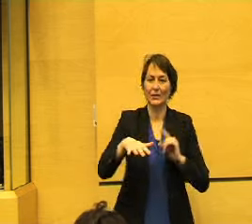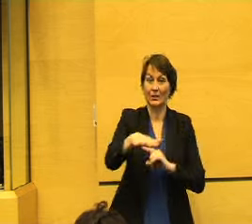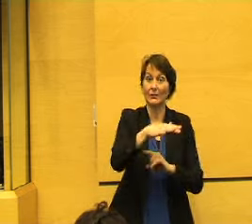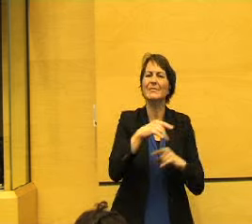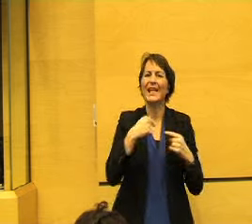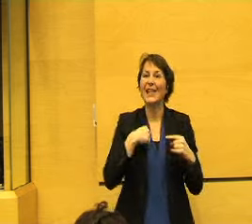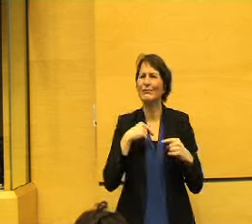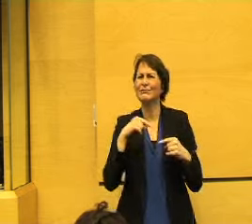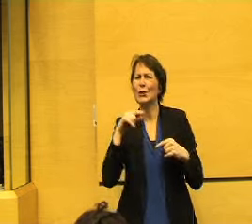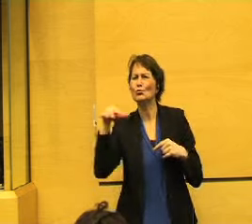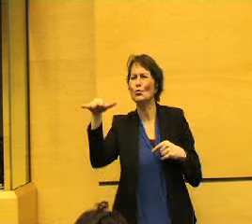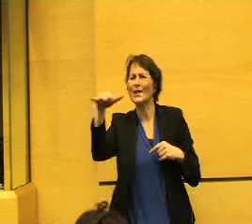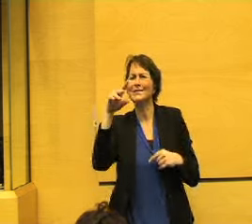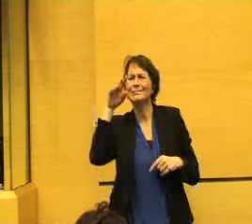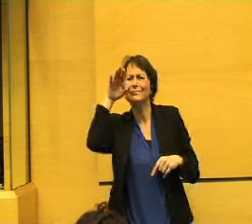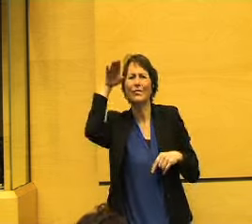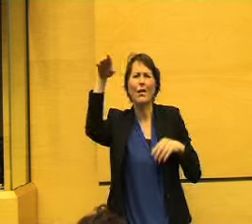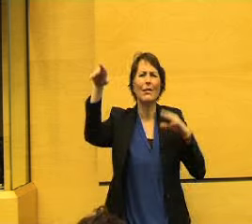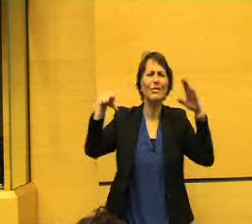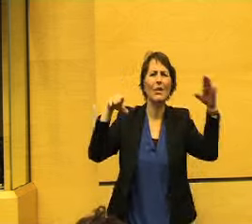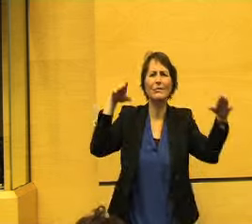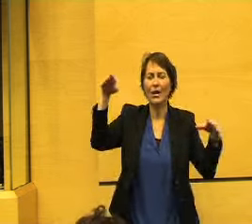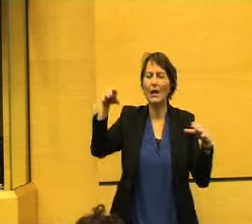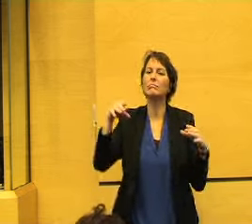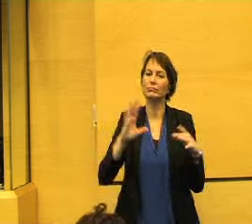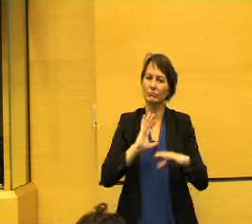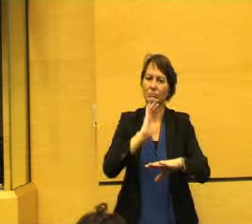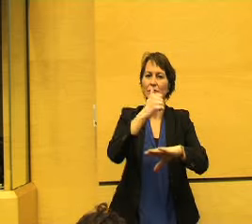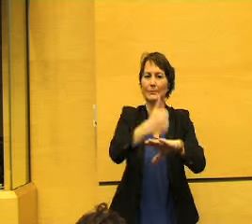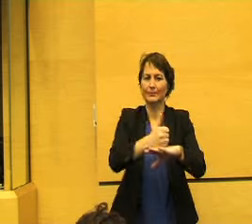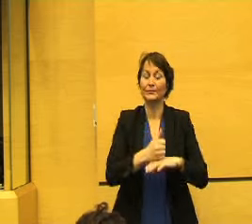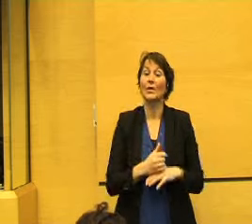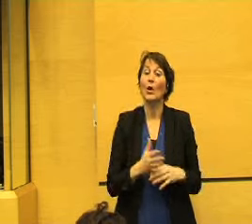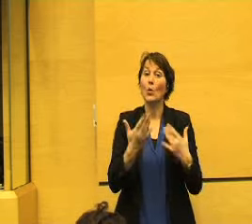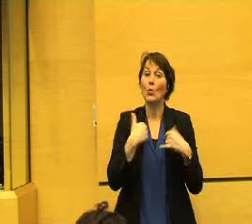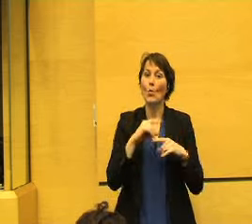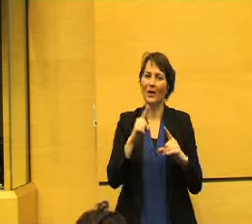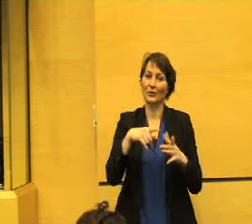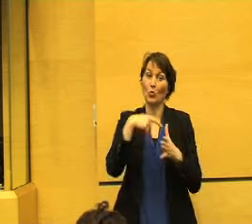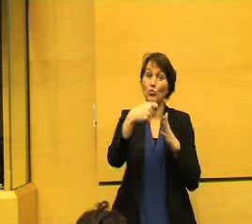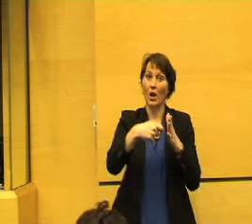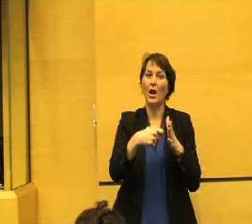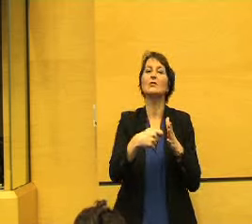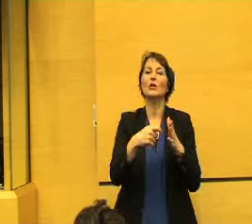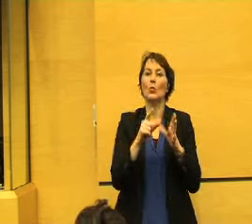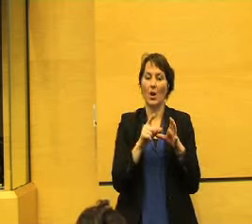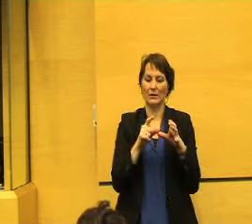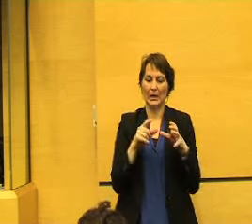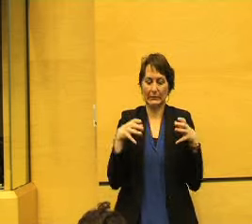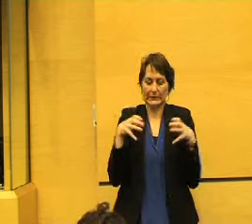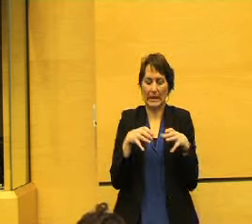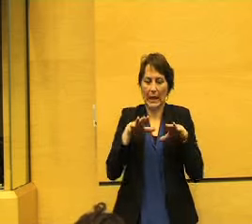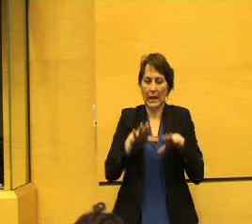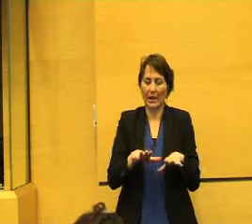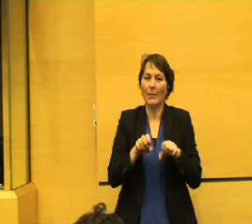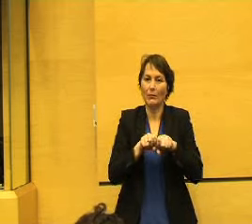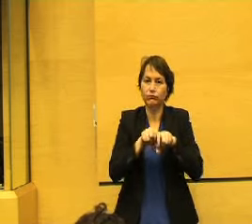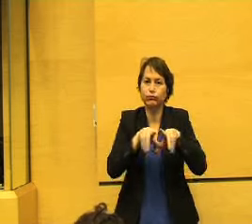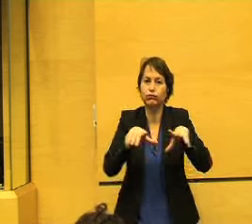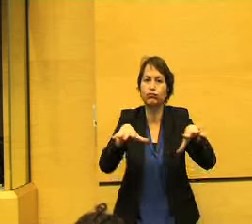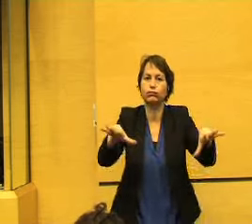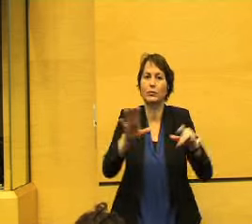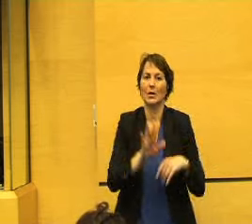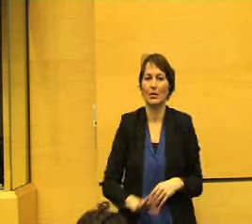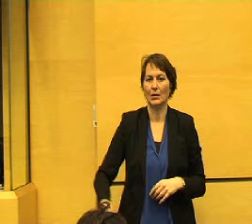limited regions. But we plan to spread these effective projects throughout the country. We also try